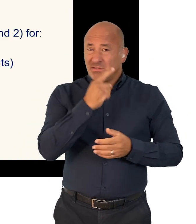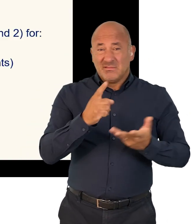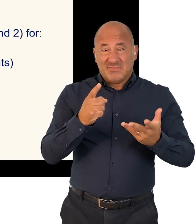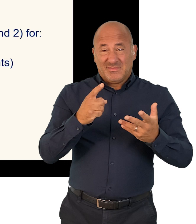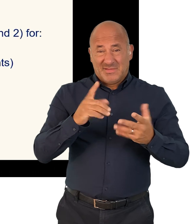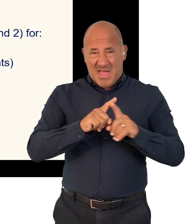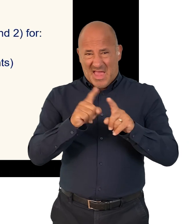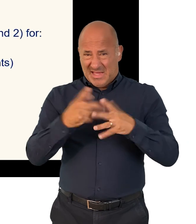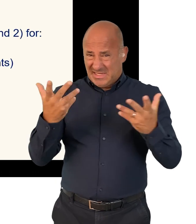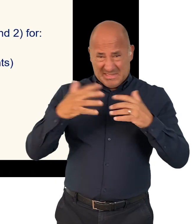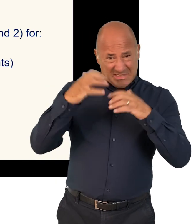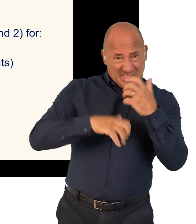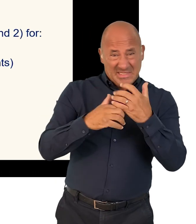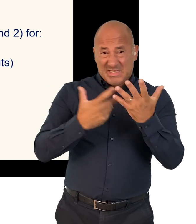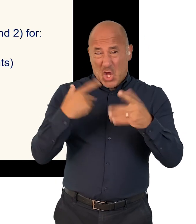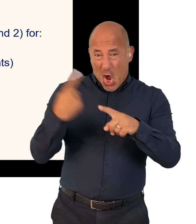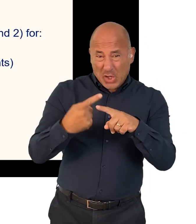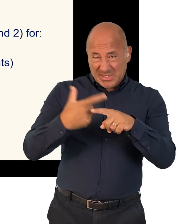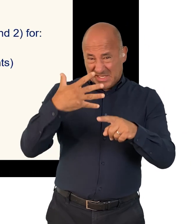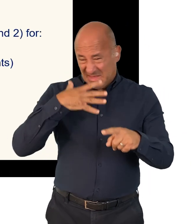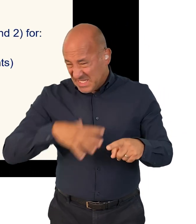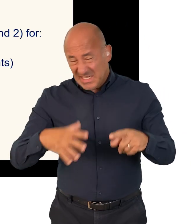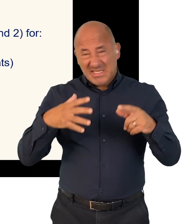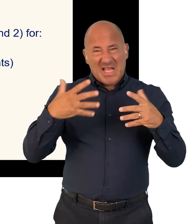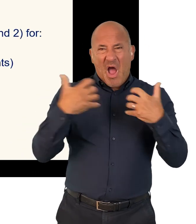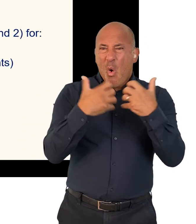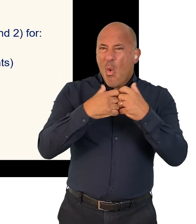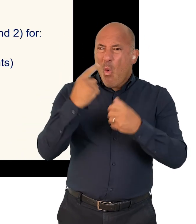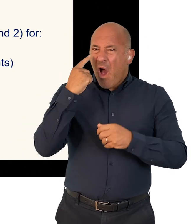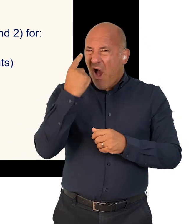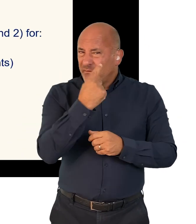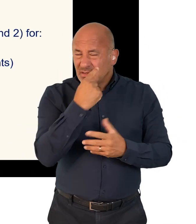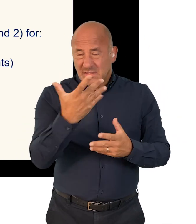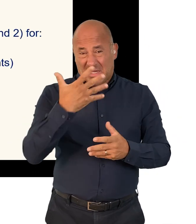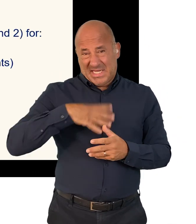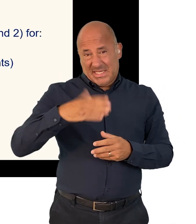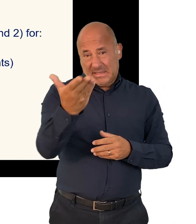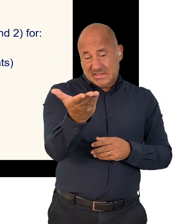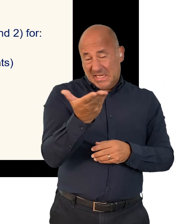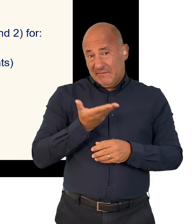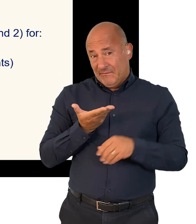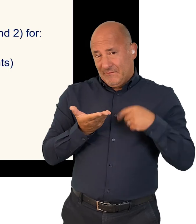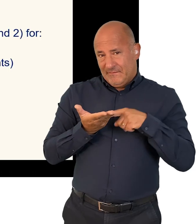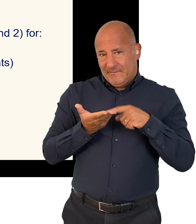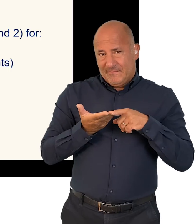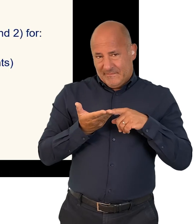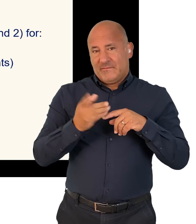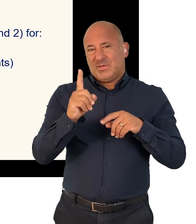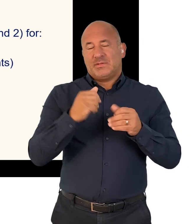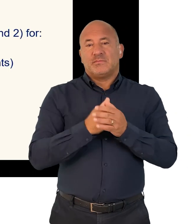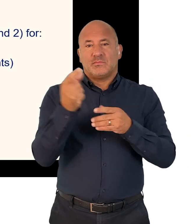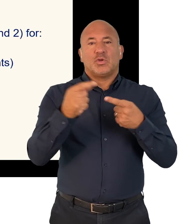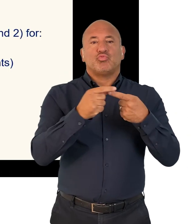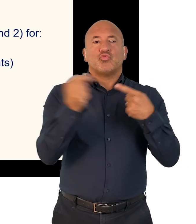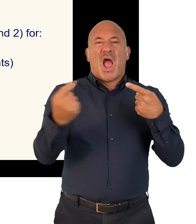of asset failure and degradation and/or the need for urgent capital works is done by the submission of the following. So it's annual